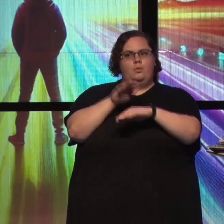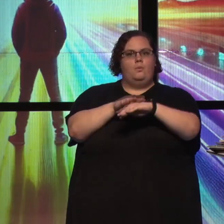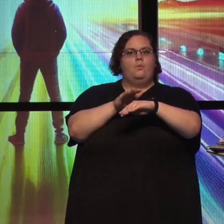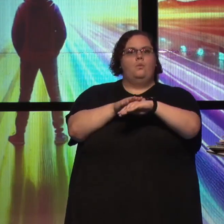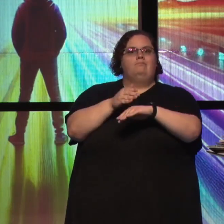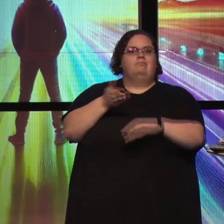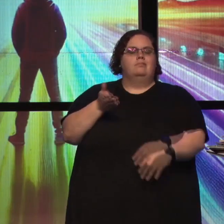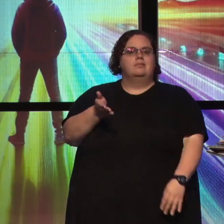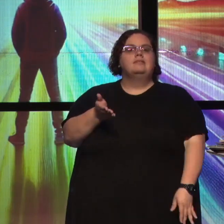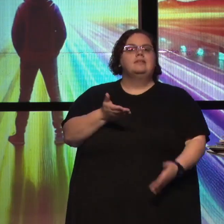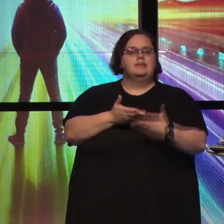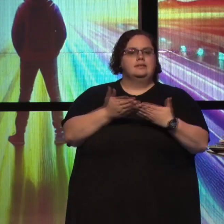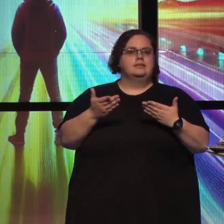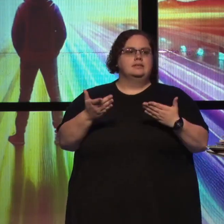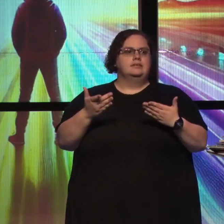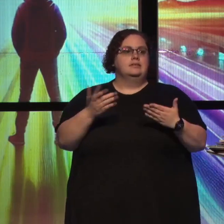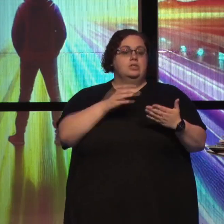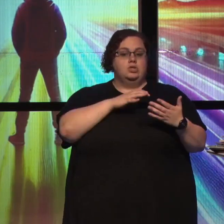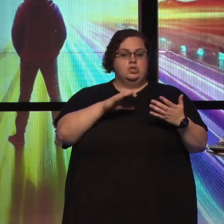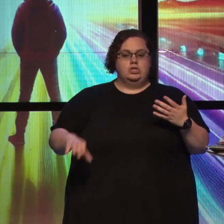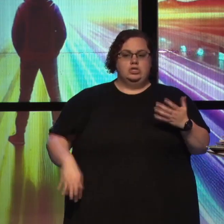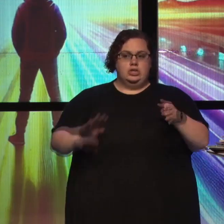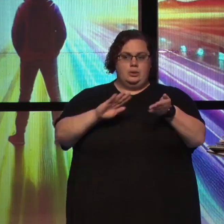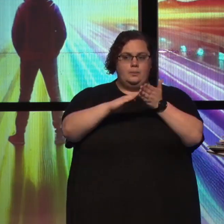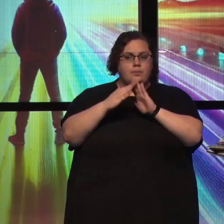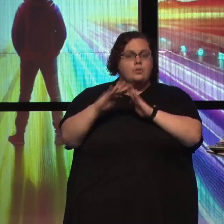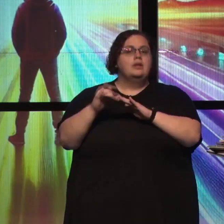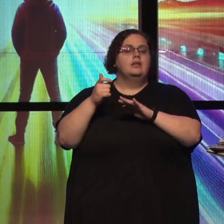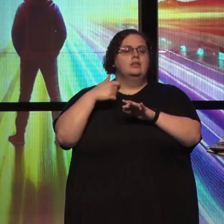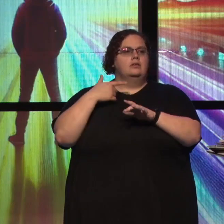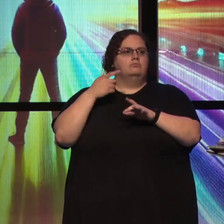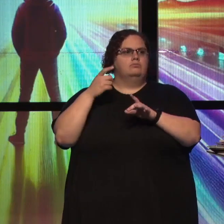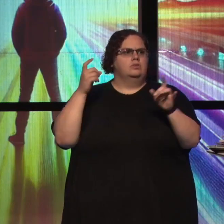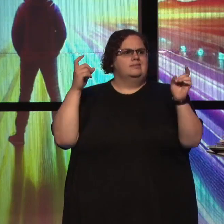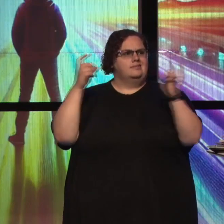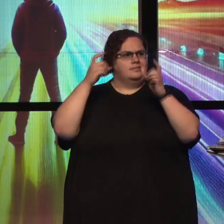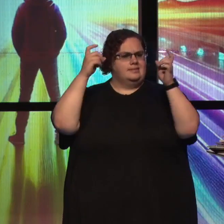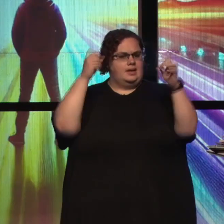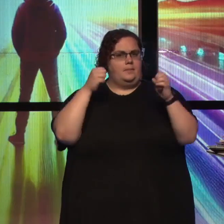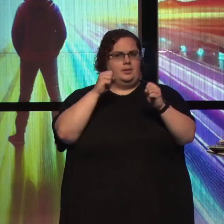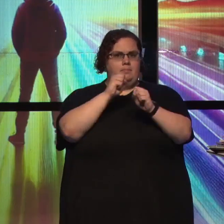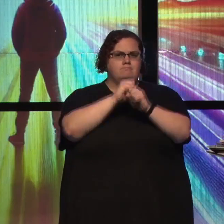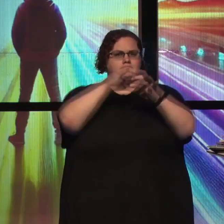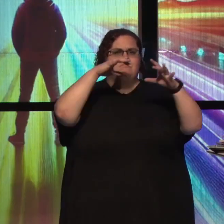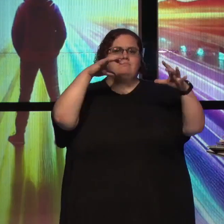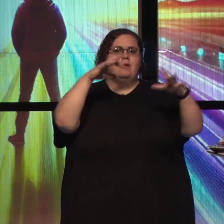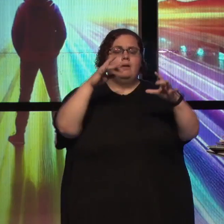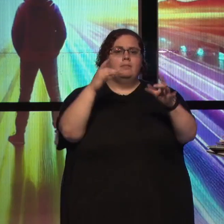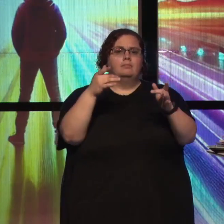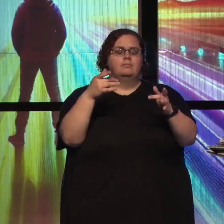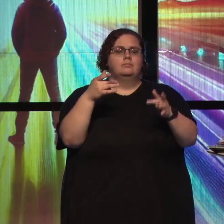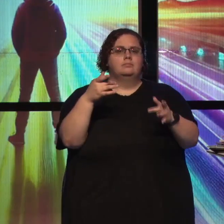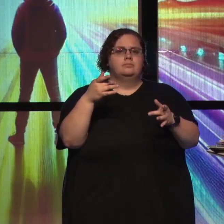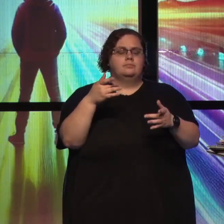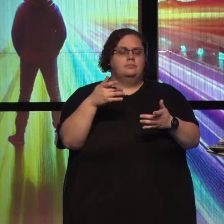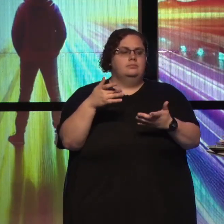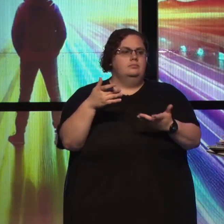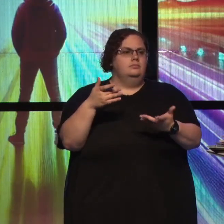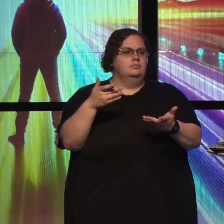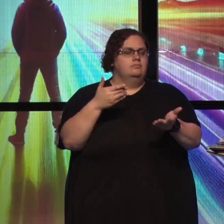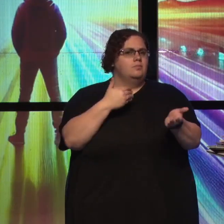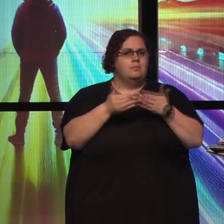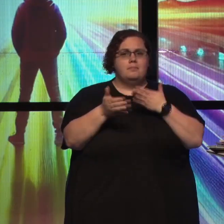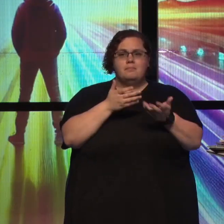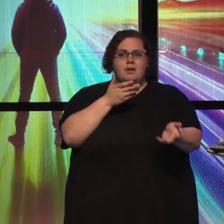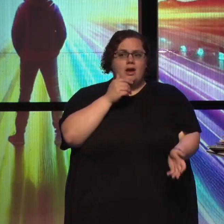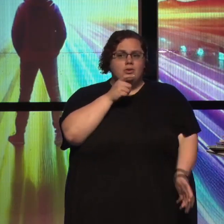environments in the Christian community that will sit around and celebrate the dropping of bombs and the creation of orphans and widows, no matter